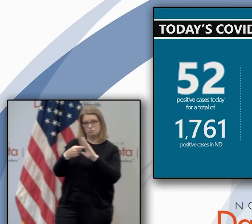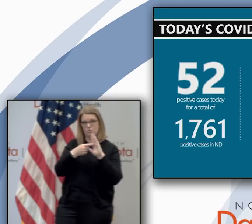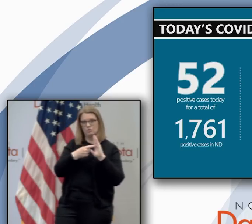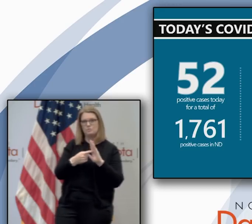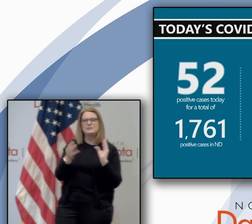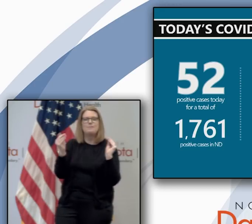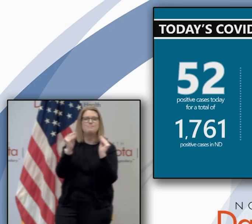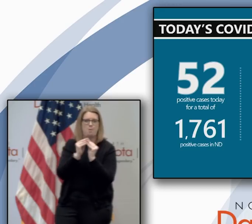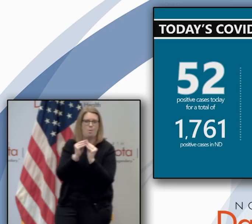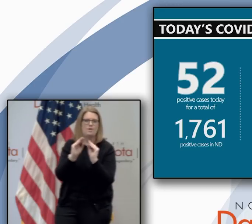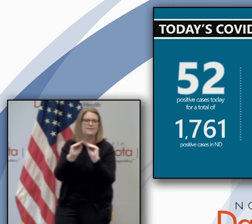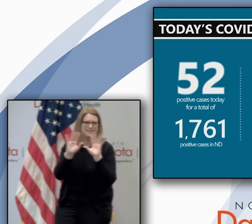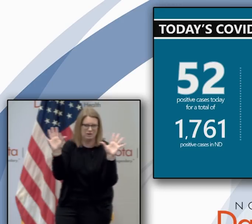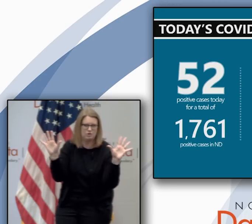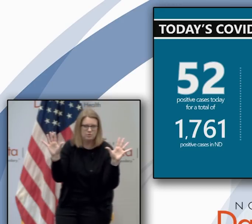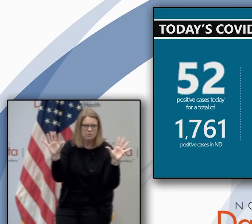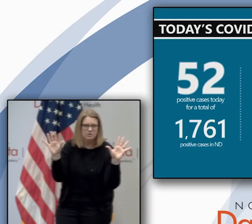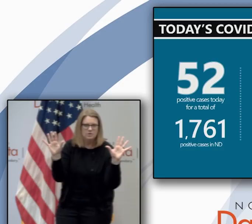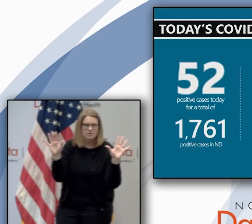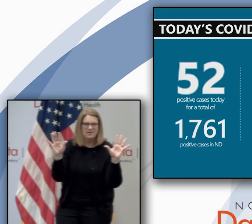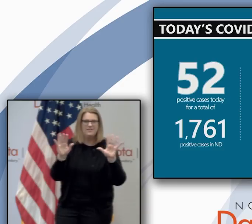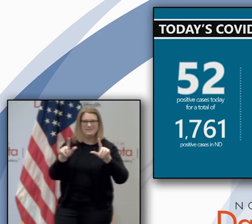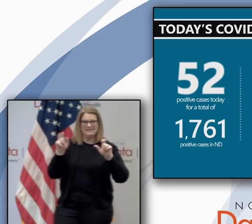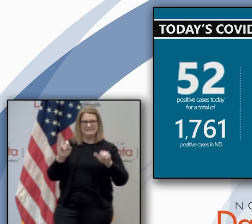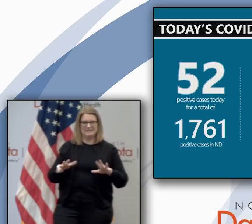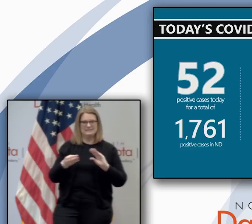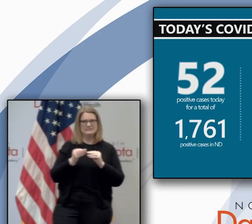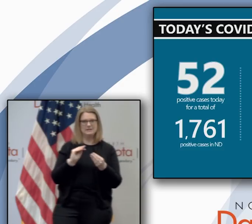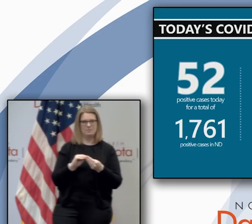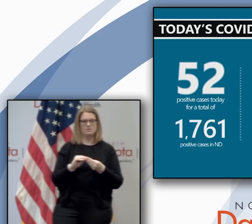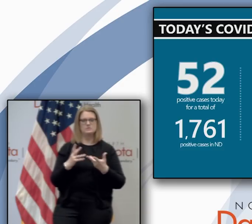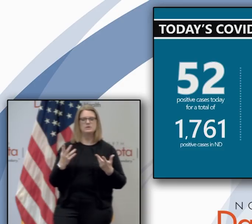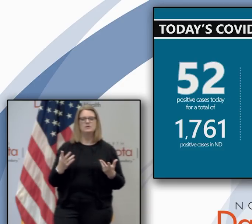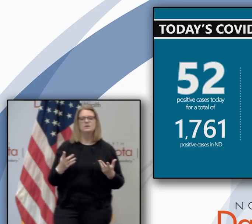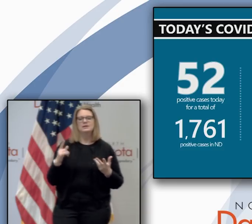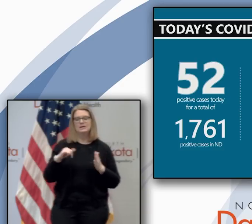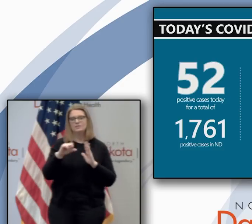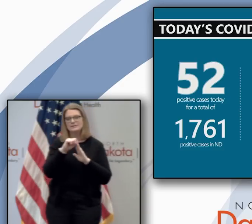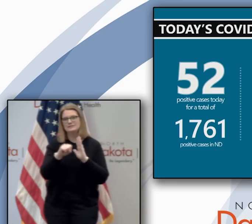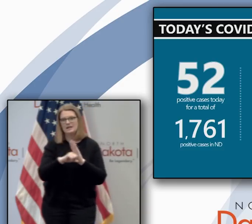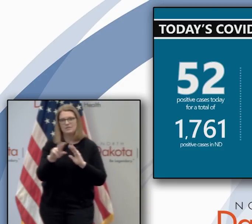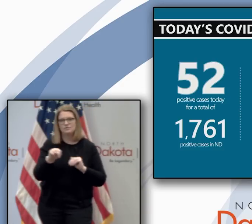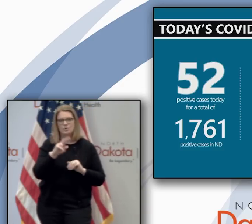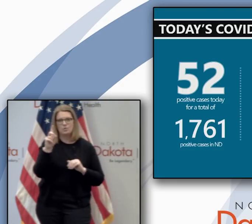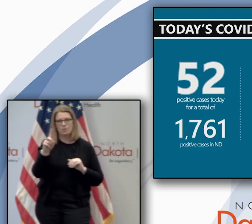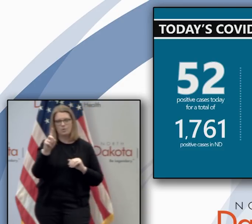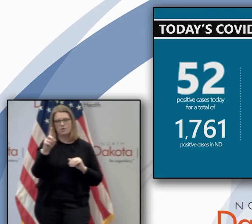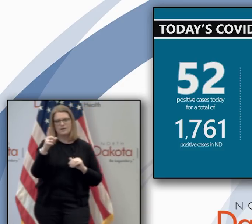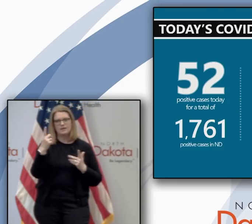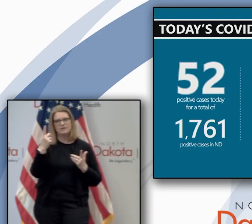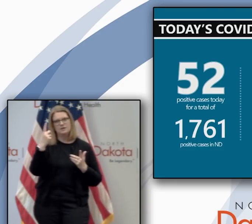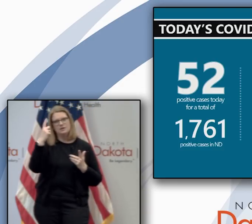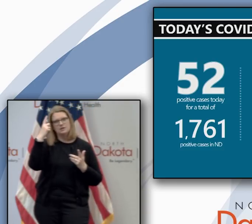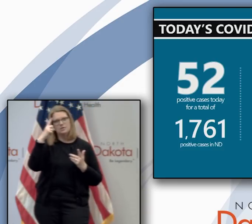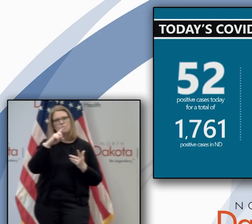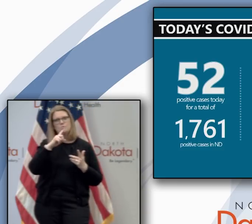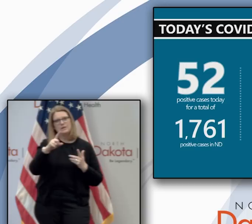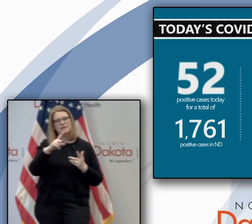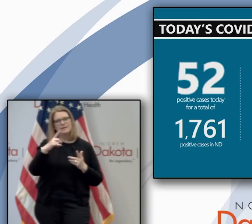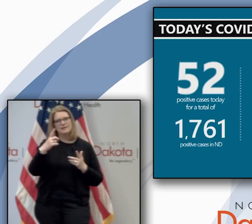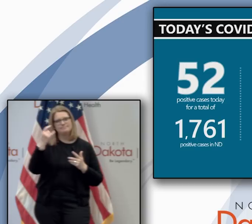clarity around the underlying test numbers. We talk a lot at the state of North Dakota about growth mindset. We talk a lot about one of